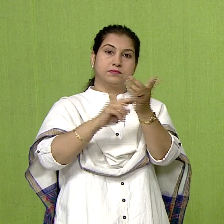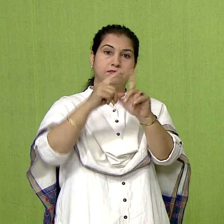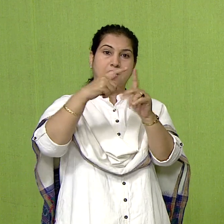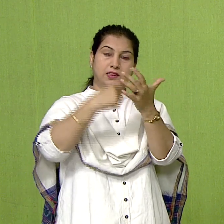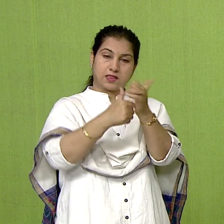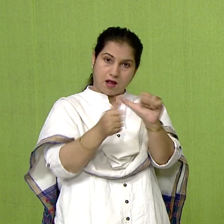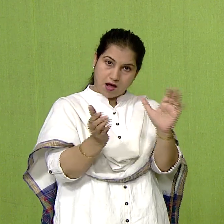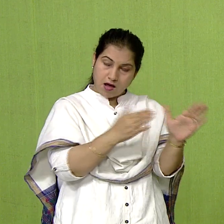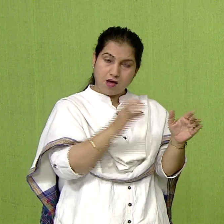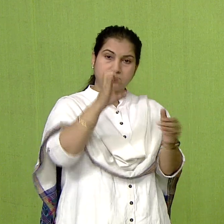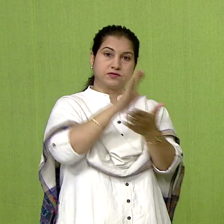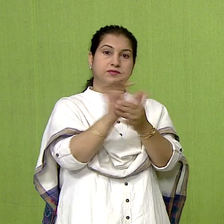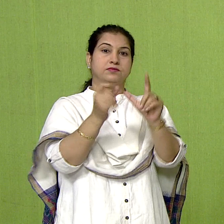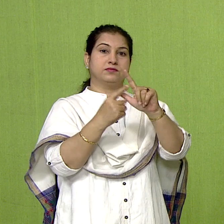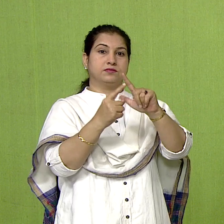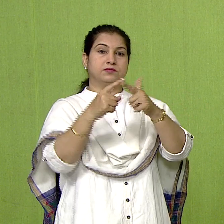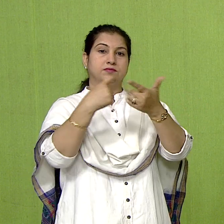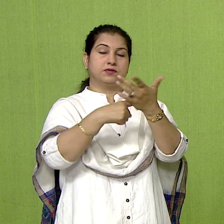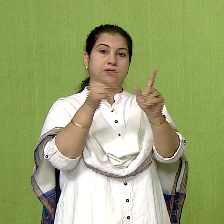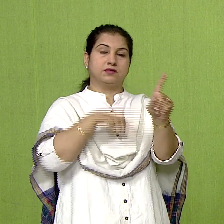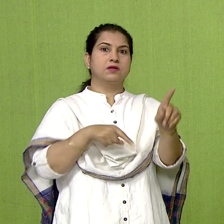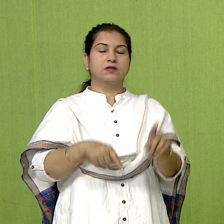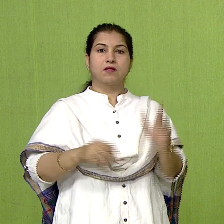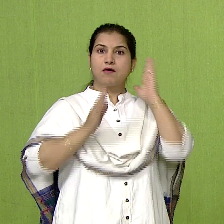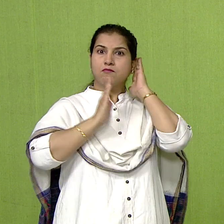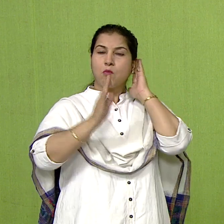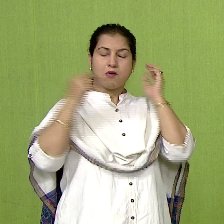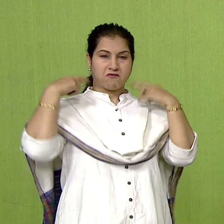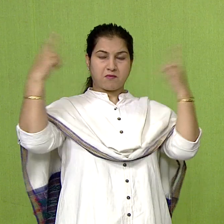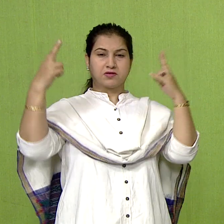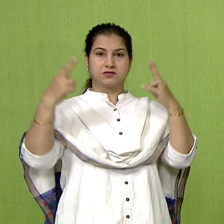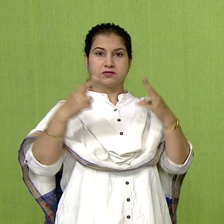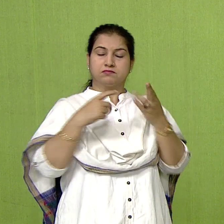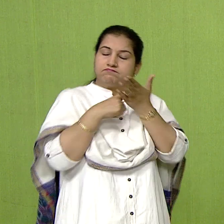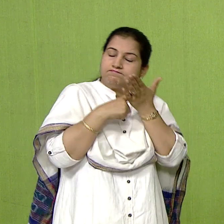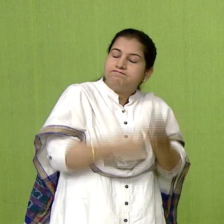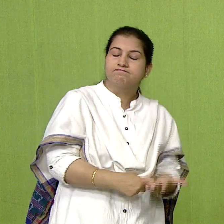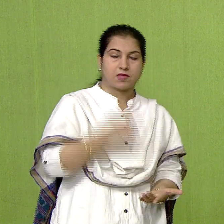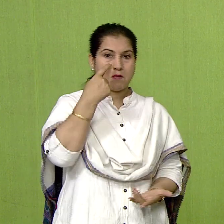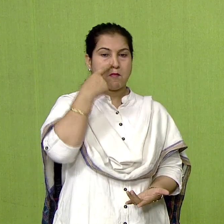wrote the famous poem Vande Mataram that praises the motherland.